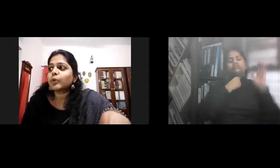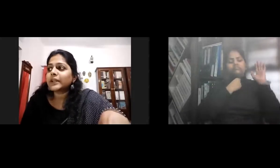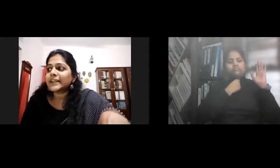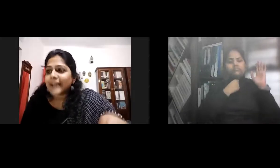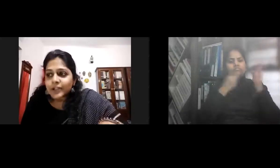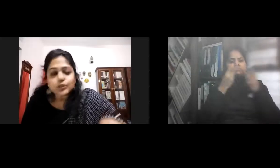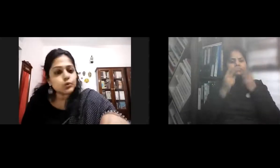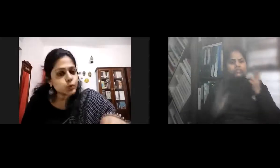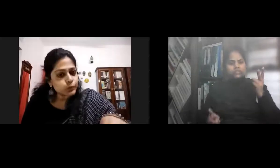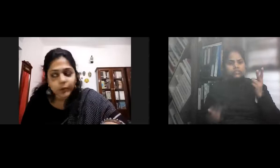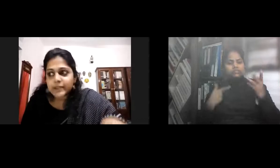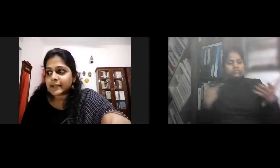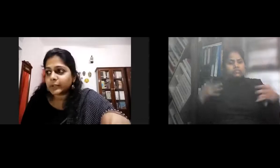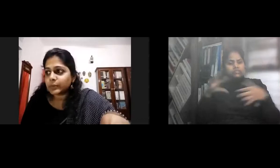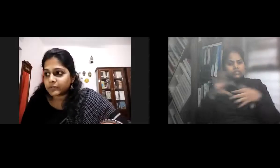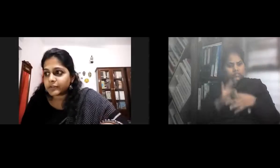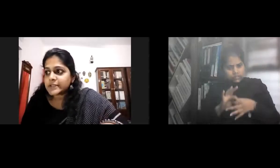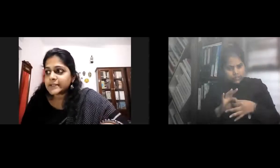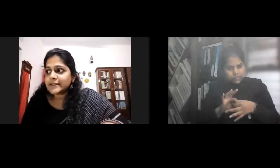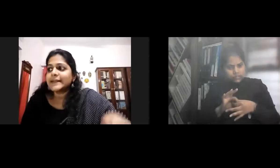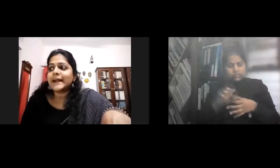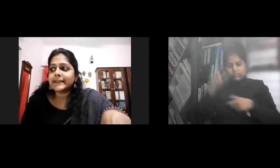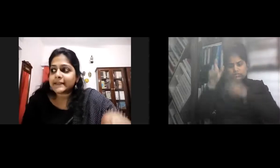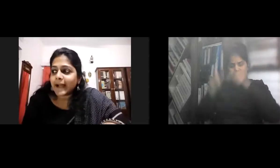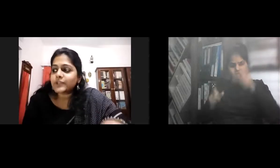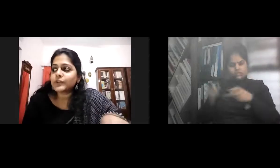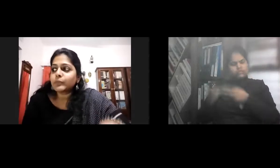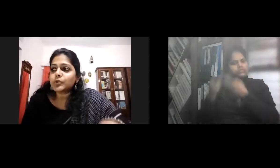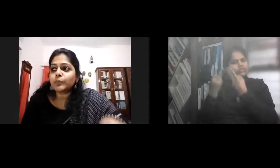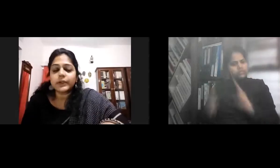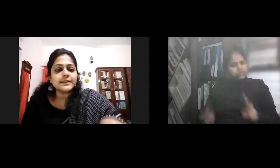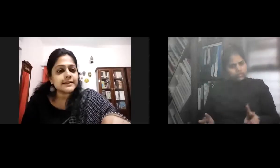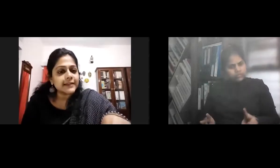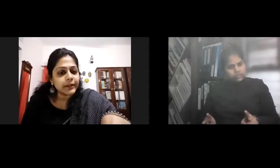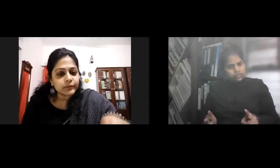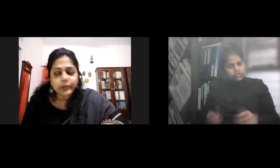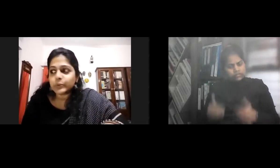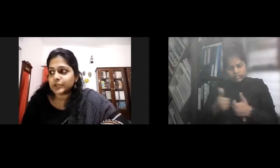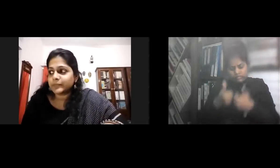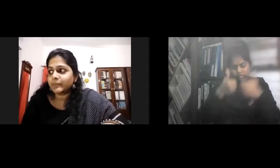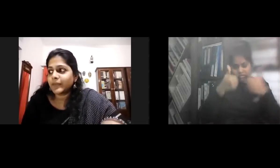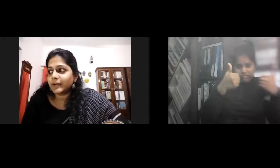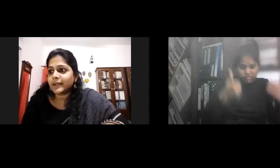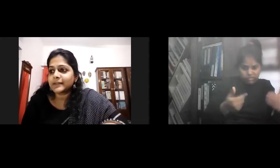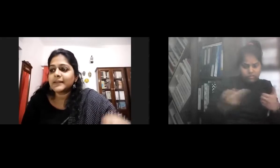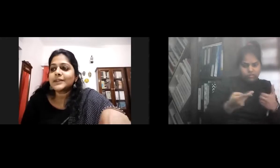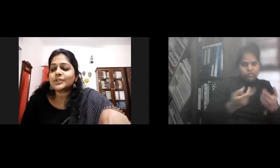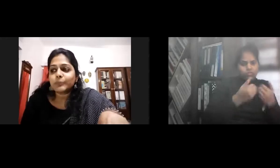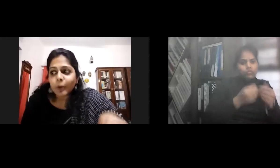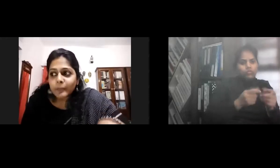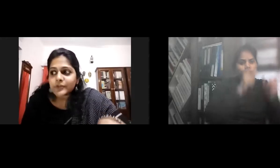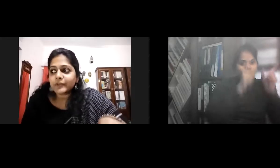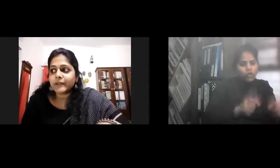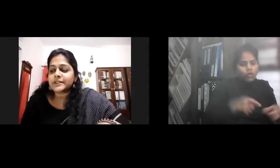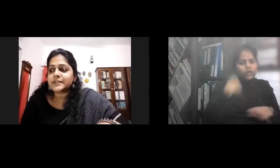can be both attached to those bodies that look different and detached from those bodies as a sign of inclusion, right? So